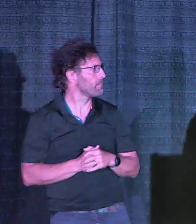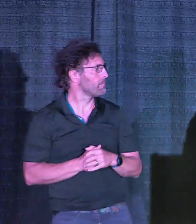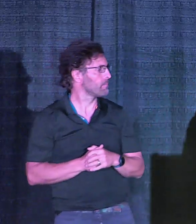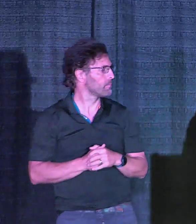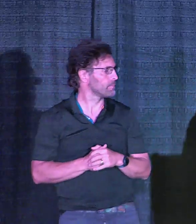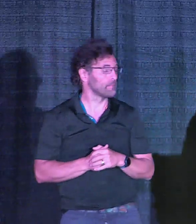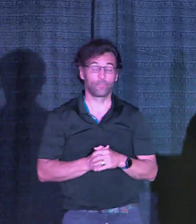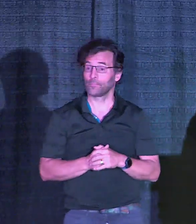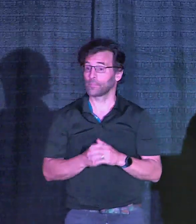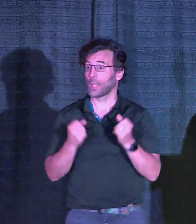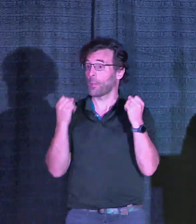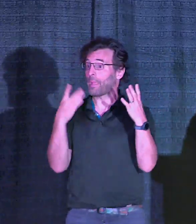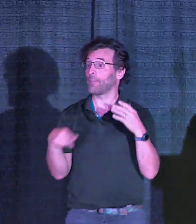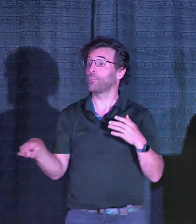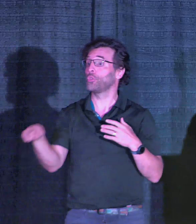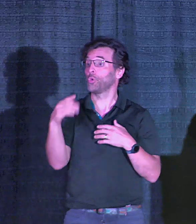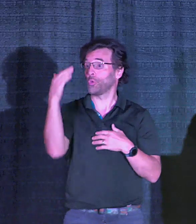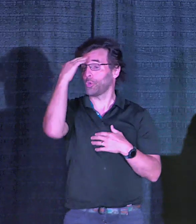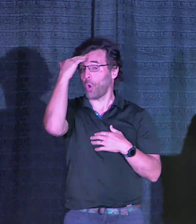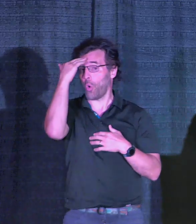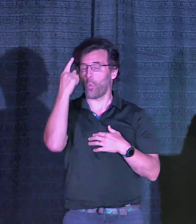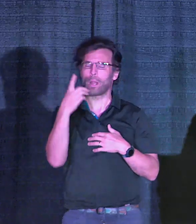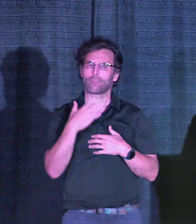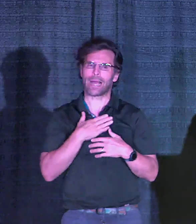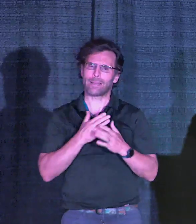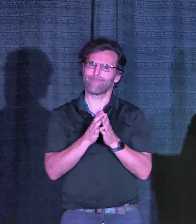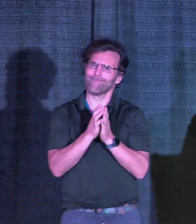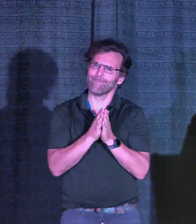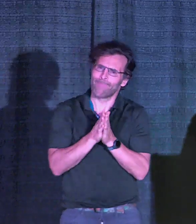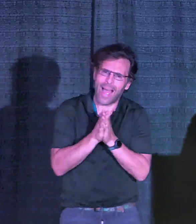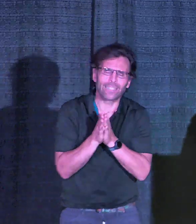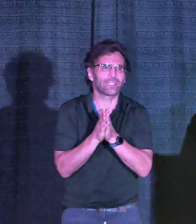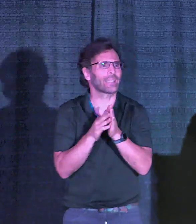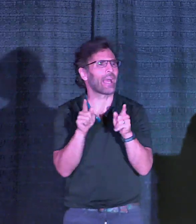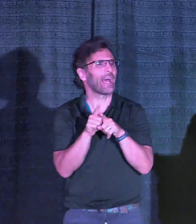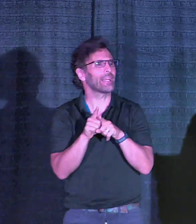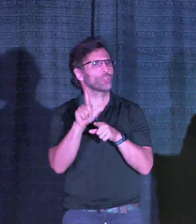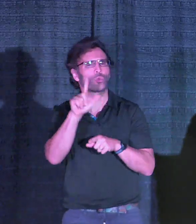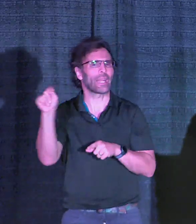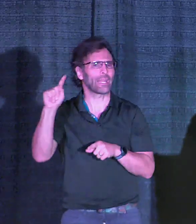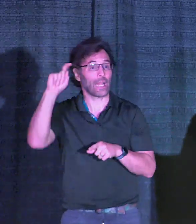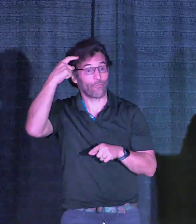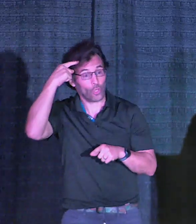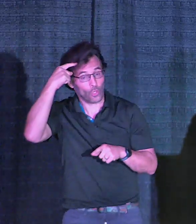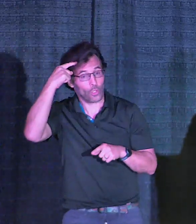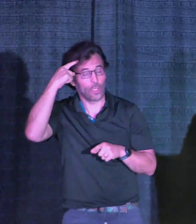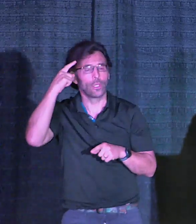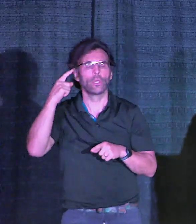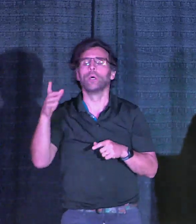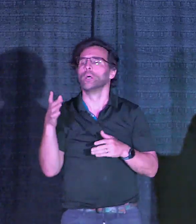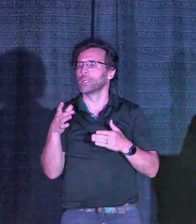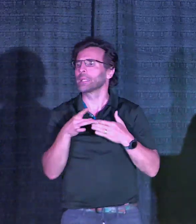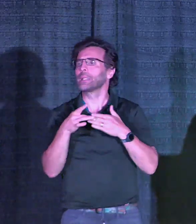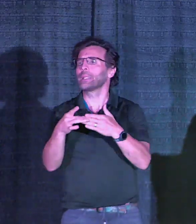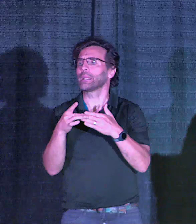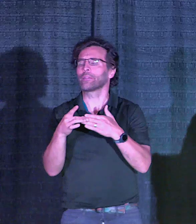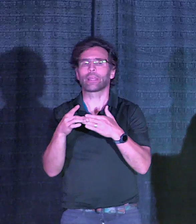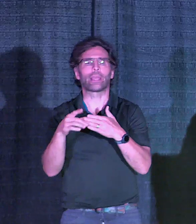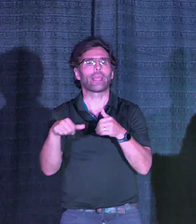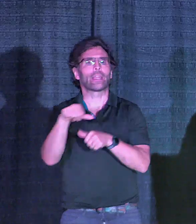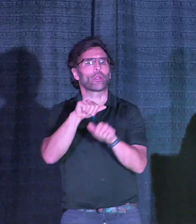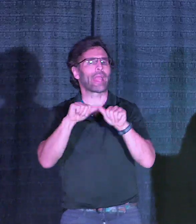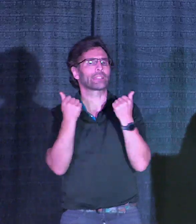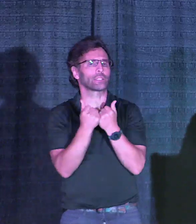Many of you know that one of my biggest passions as Lieutenant Governor is leading the Minnesota Interagency Council on